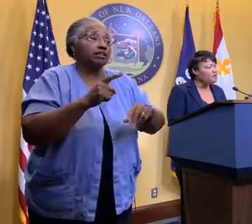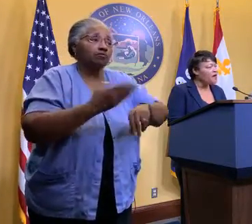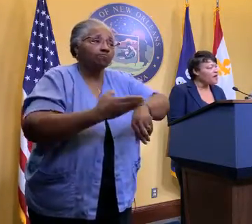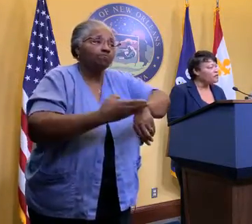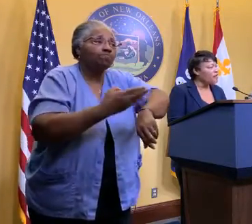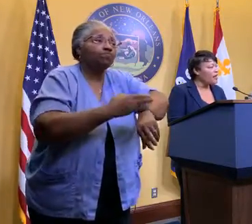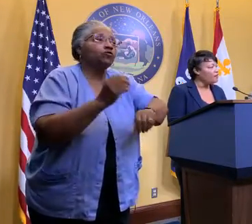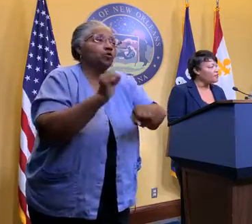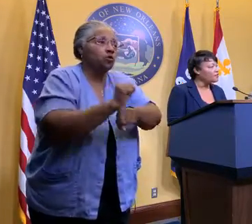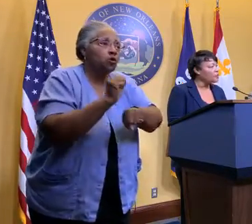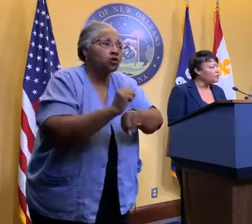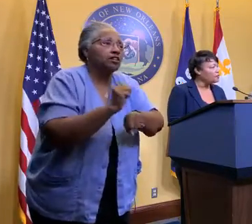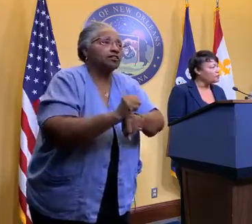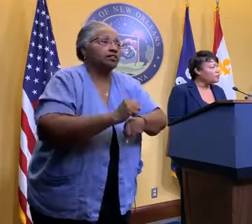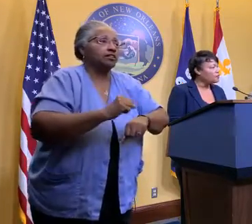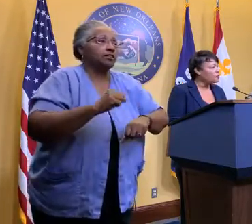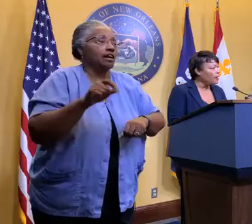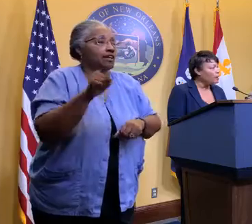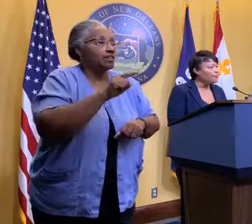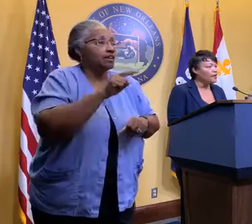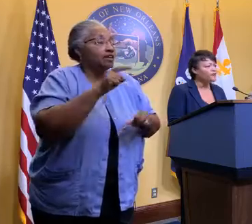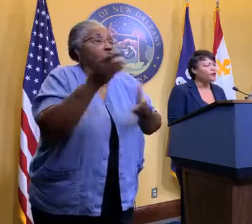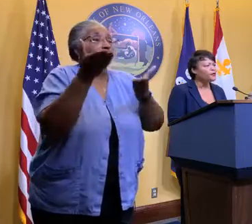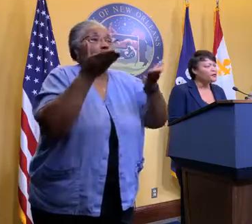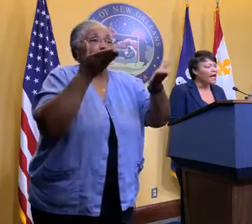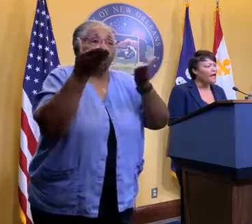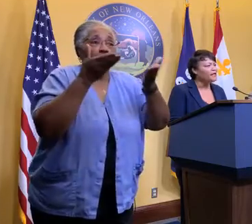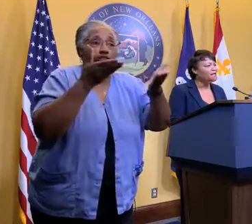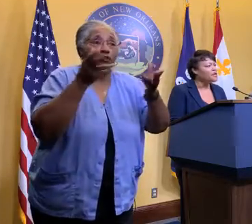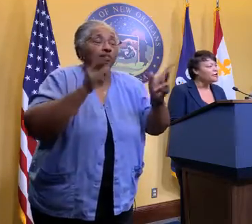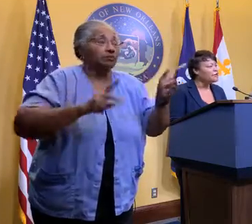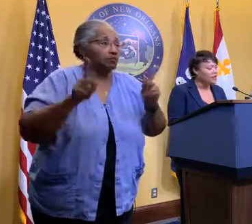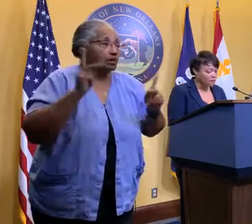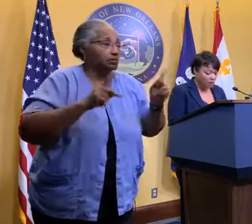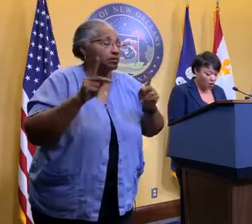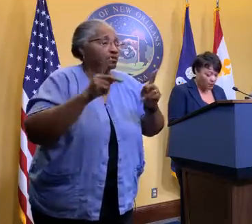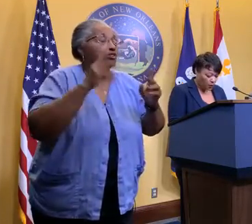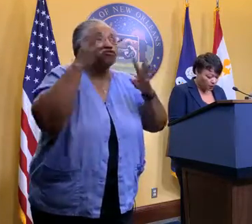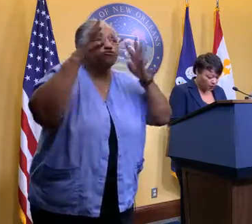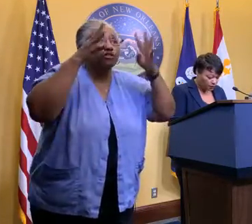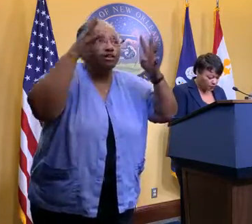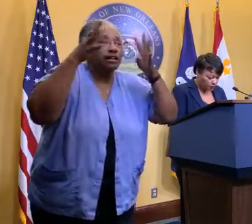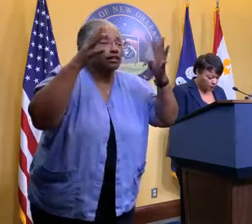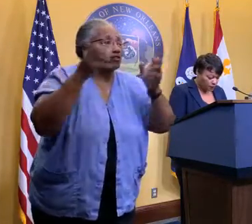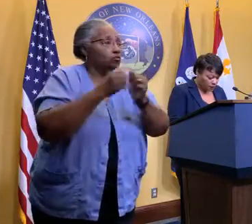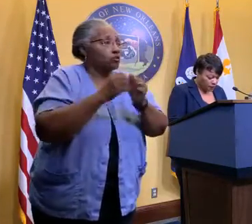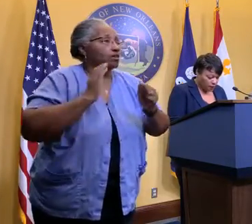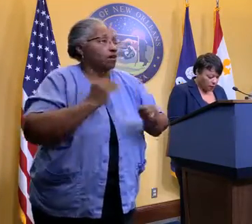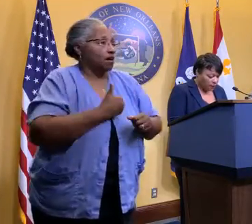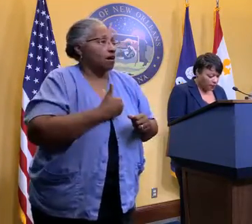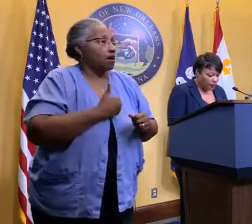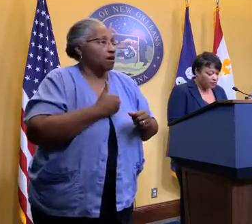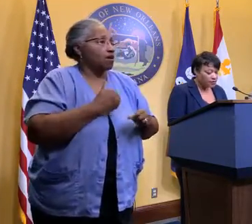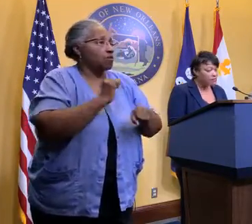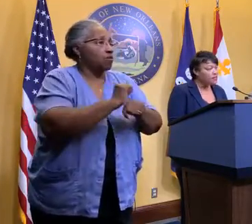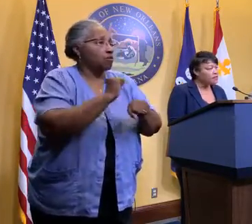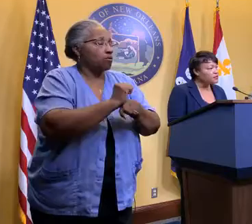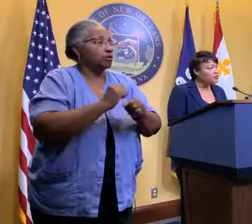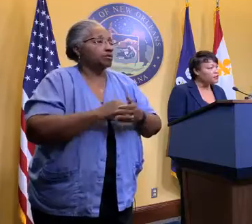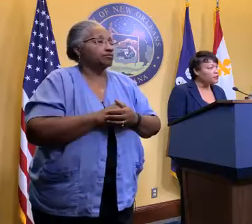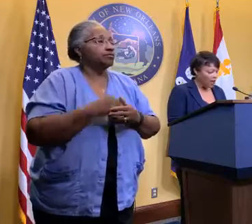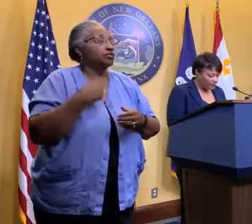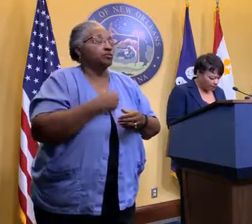have even reimagined how they serve the public, being very creative and innovative in our approaches. And we are